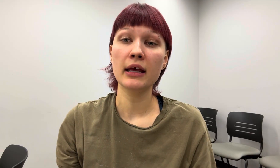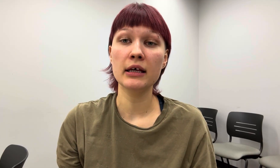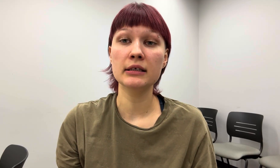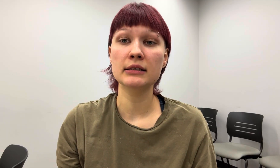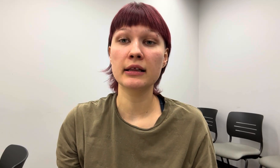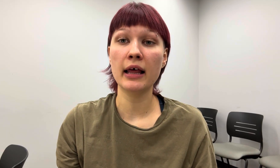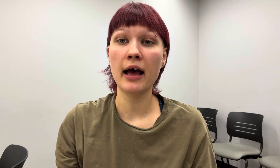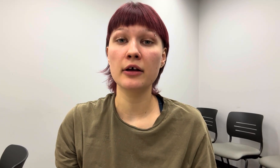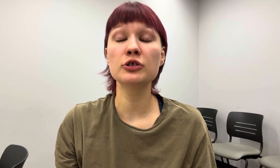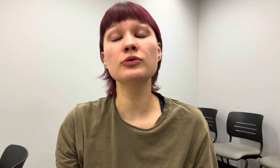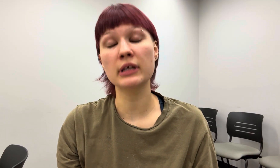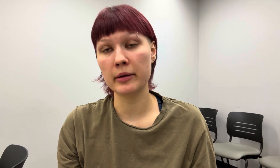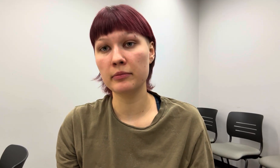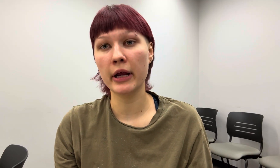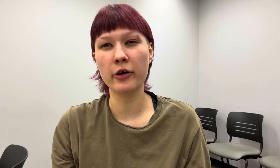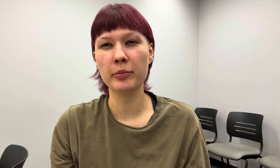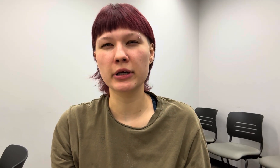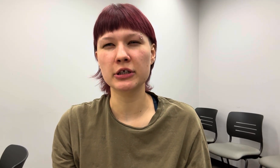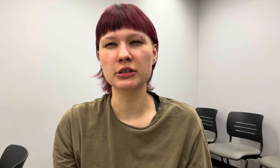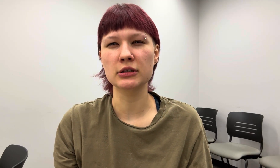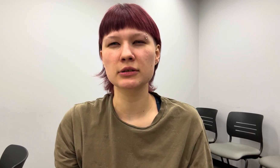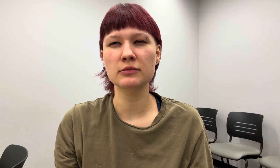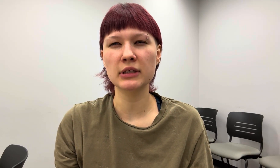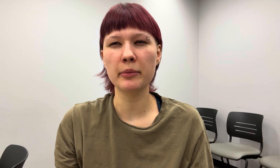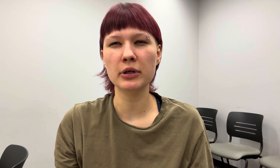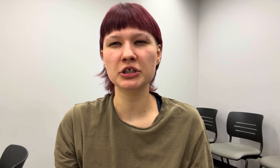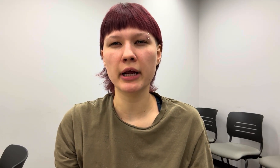is that 2 sign production errors.